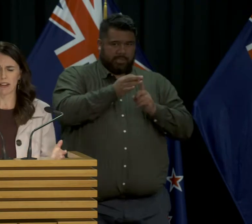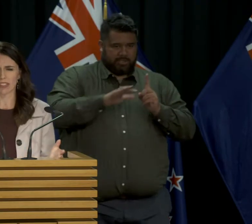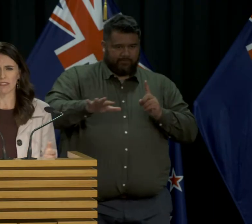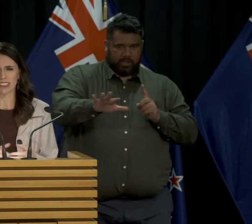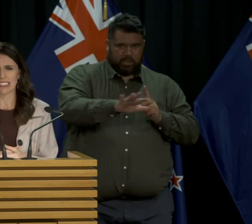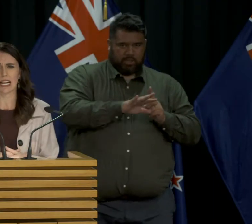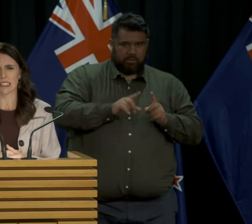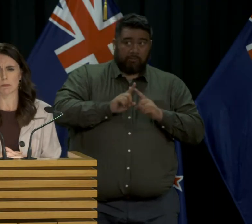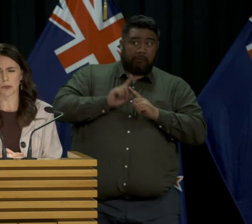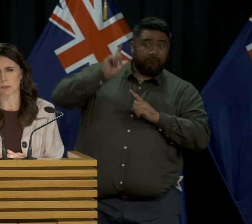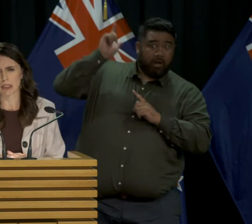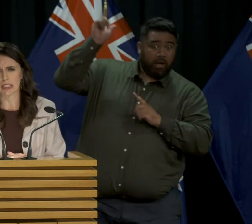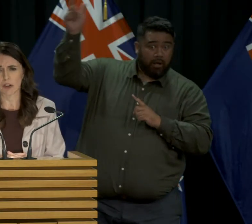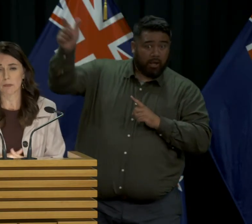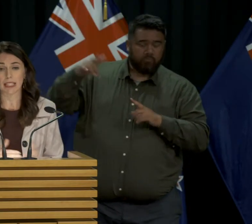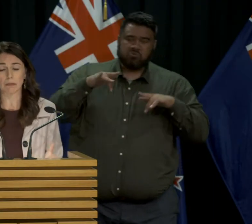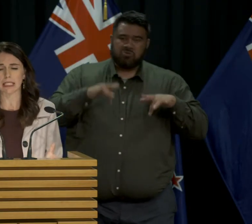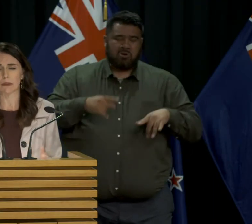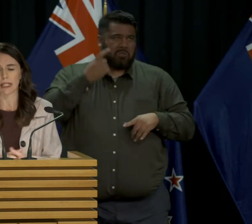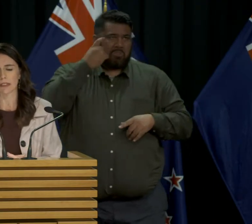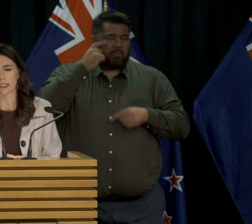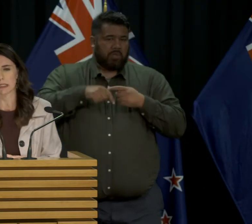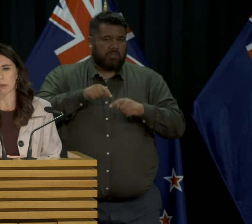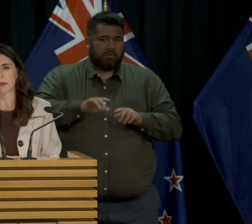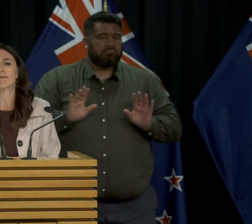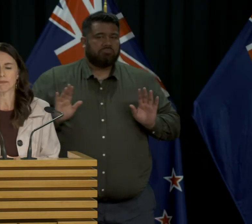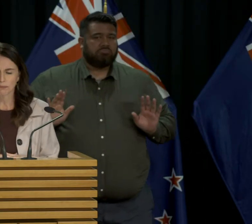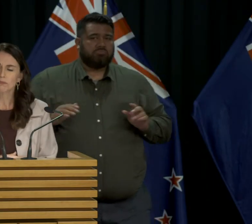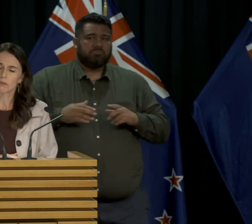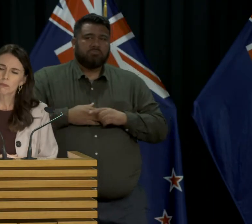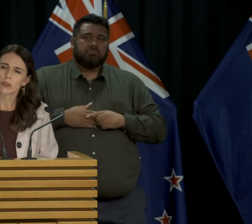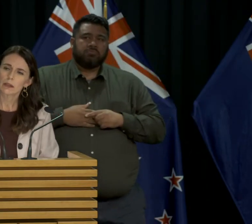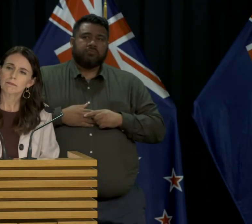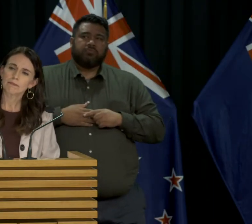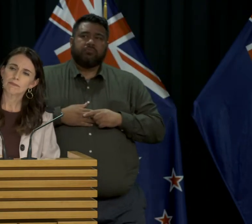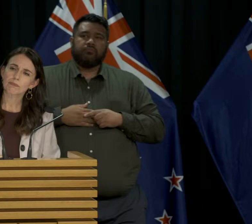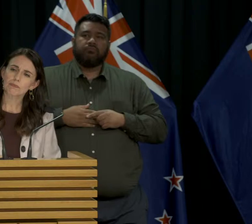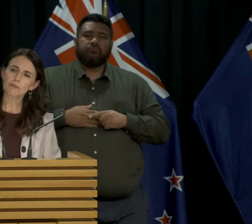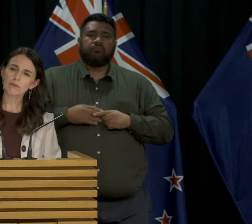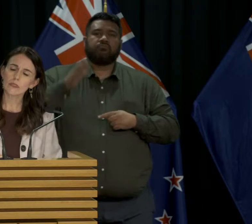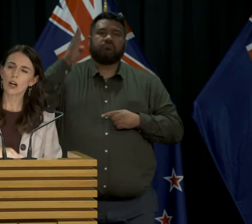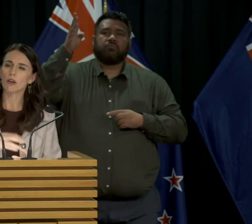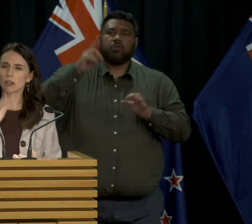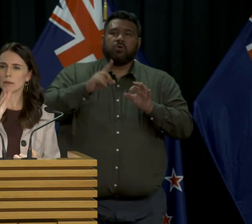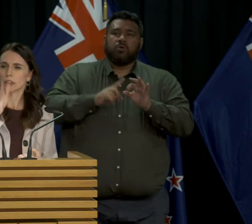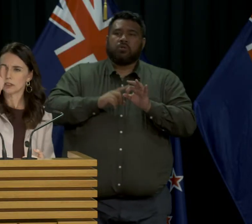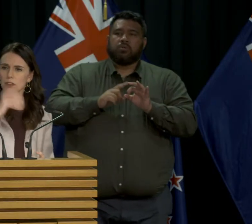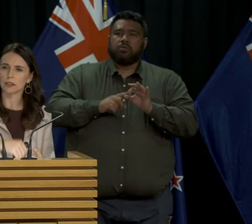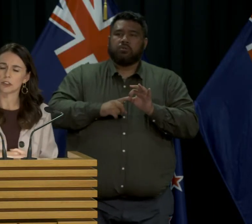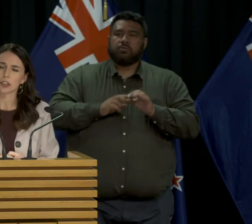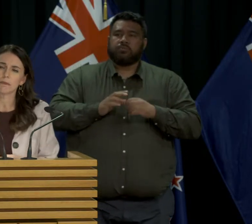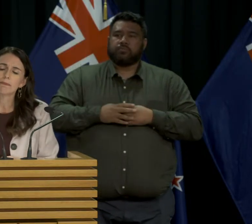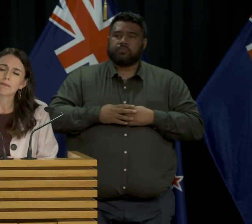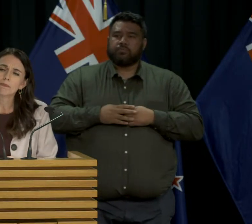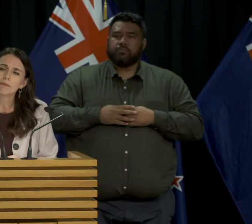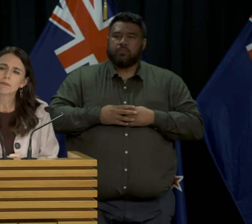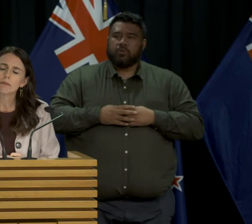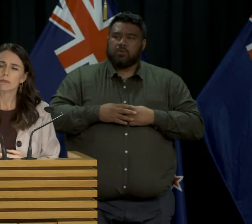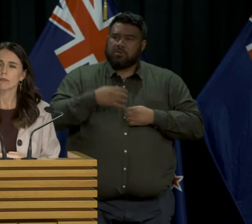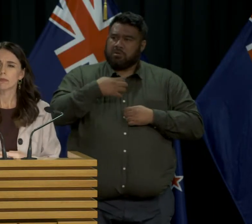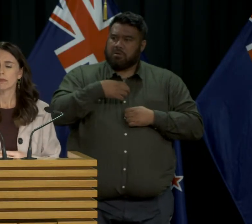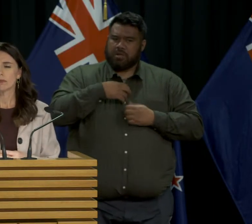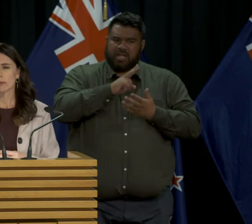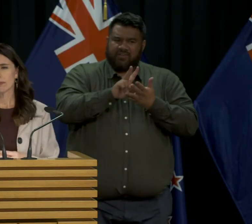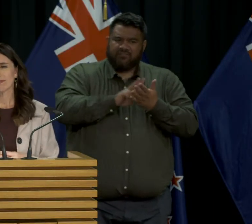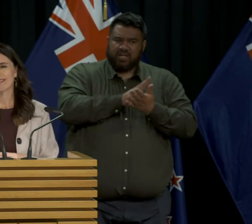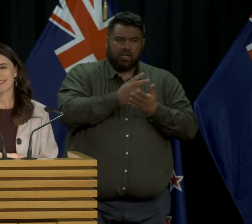and so we haven't even discussed the possibility of opening up to anyone else at this point. You would have seen a lot of videos. I'll come to you, Ninja. You would have seen a lot of